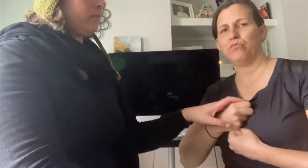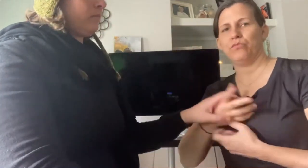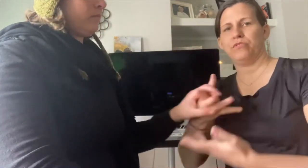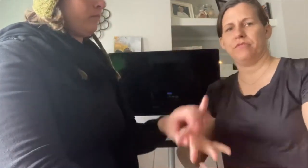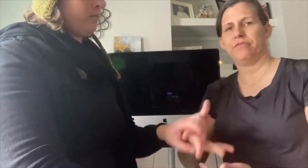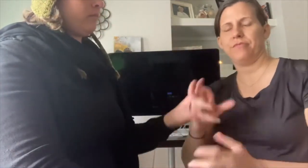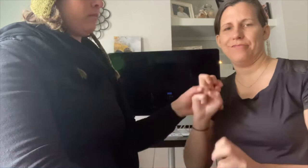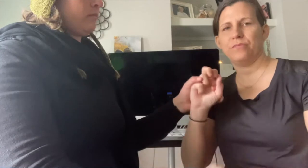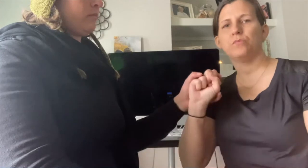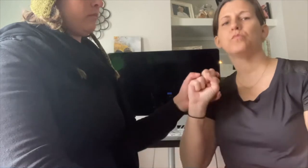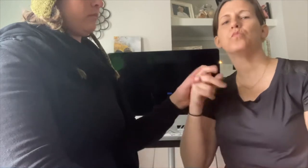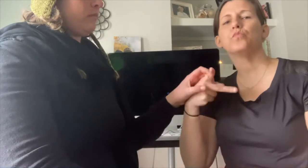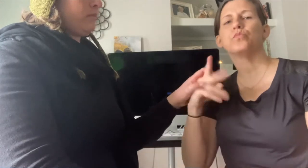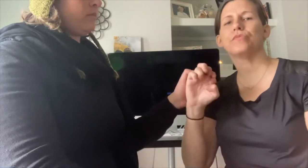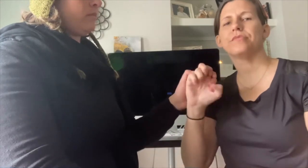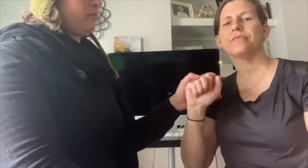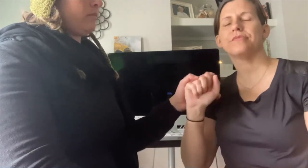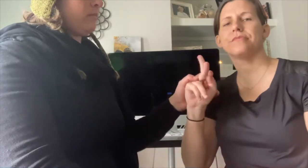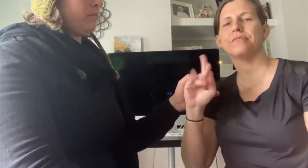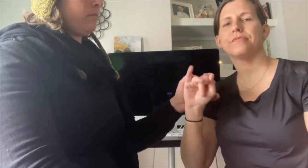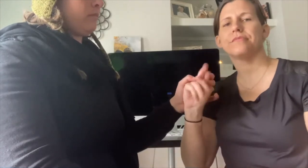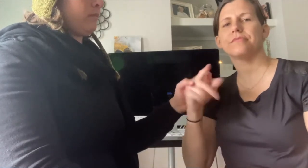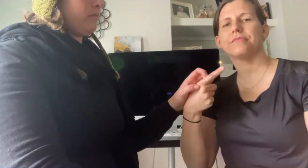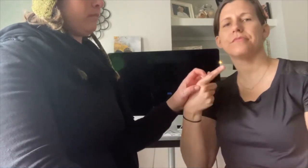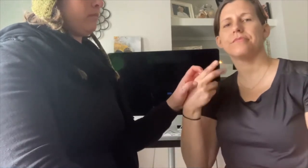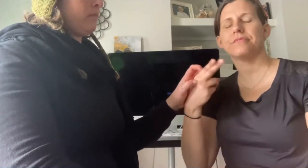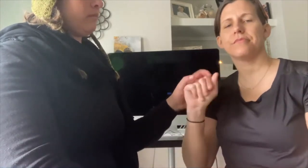apply pressure to the H3 palm.